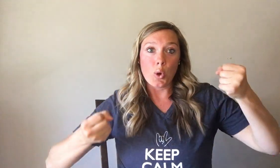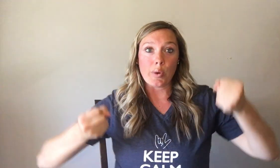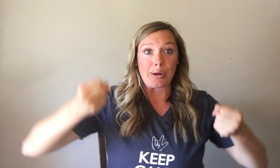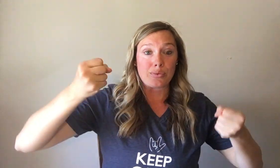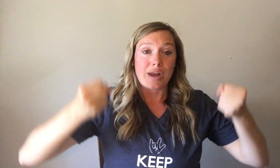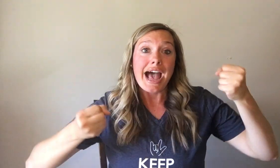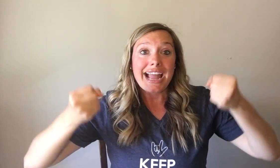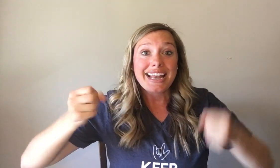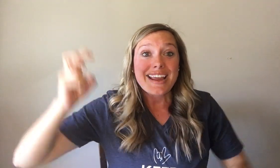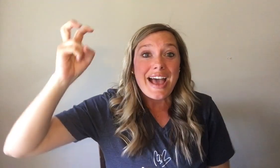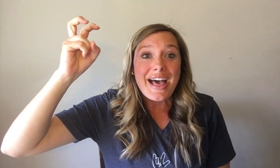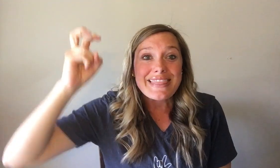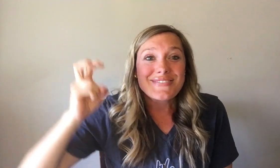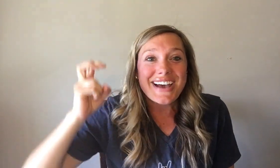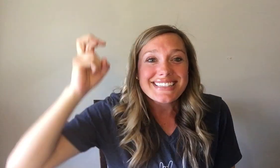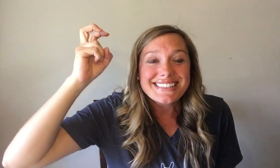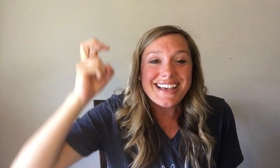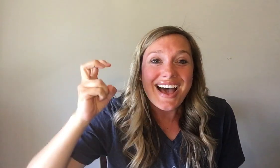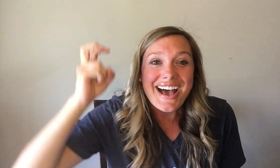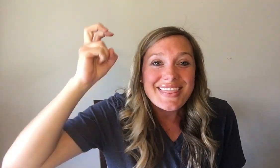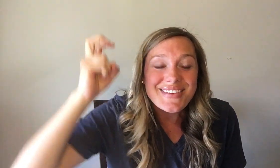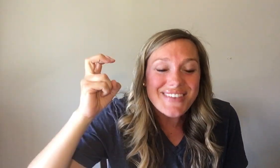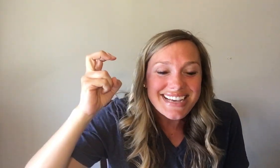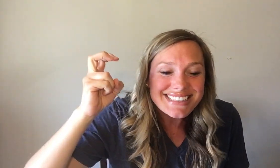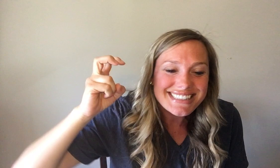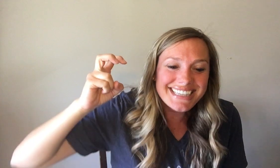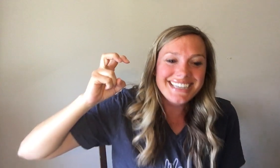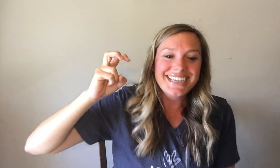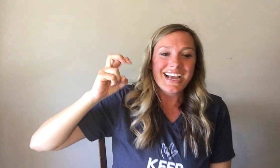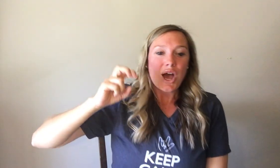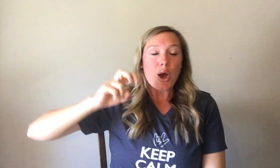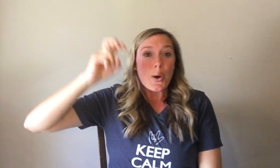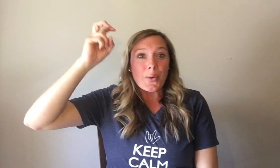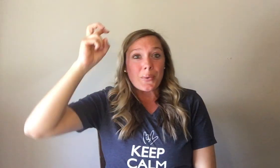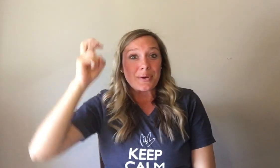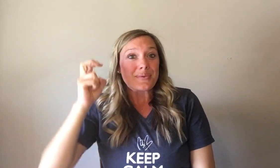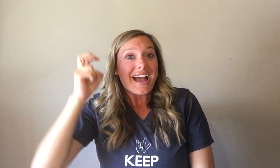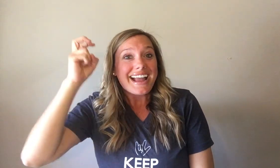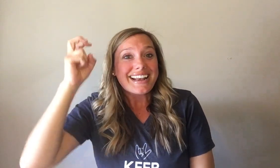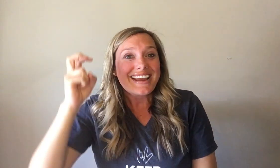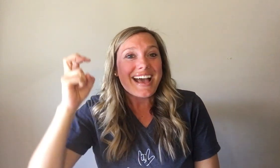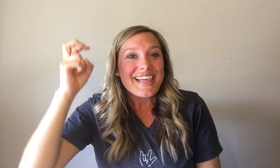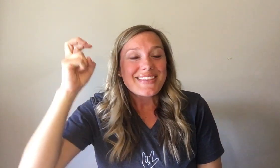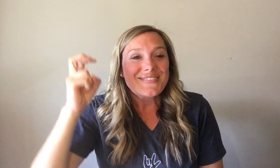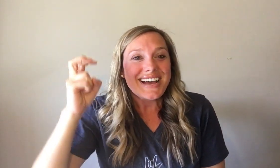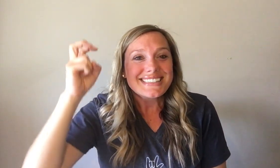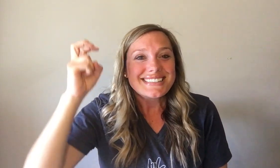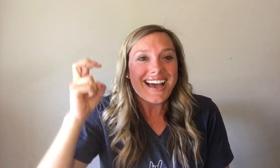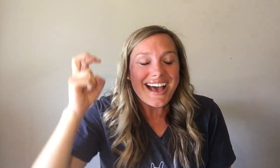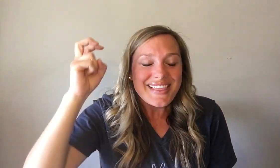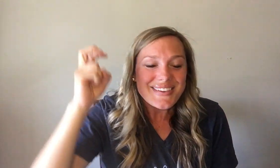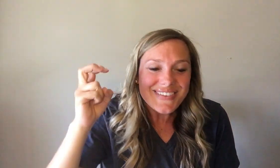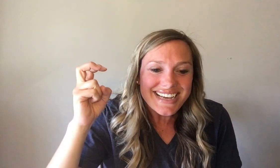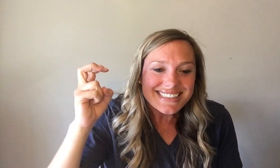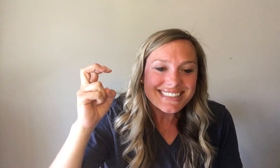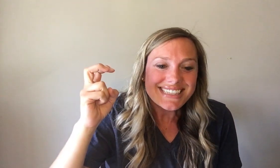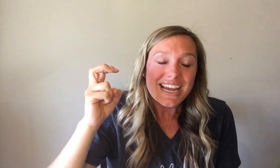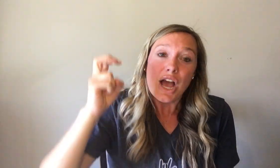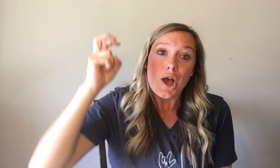we're riding on the bus, on the bus. Oh, we're riding on the bus, on the bus.